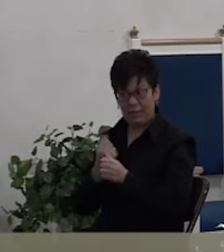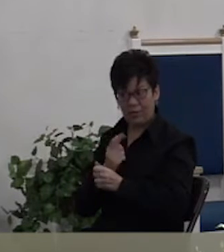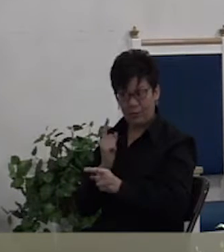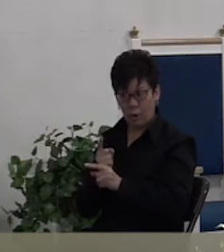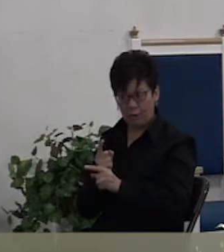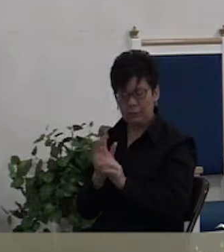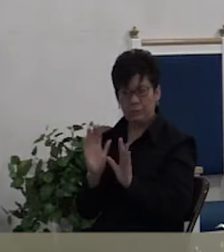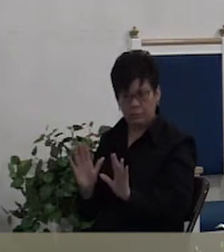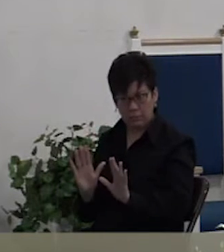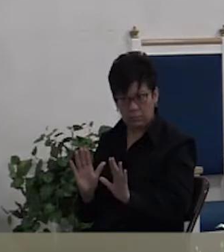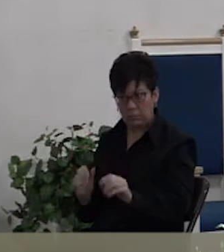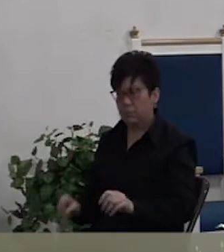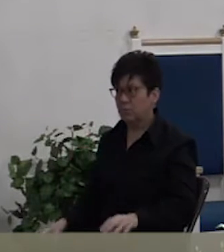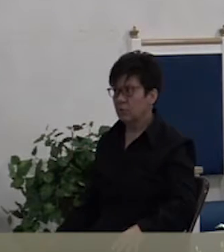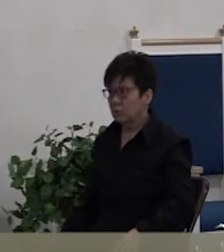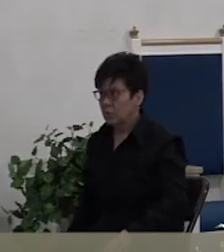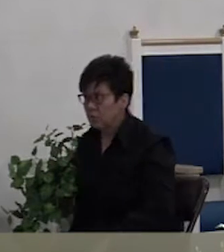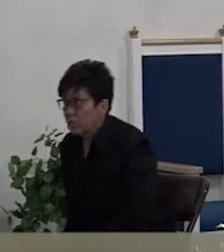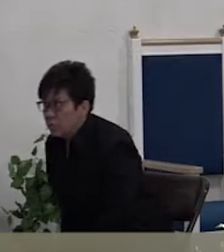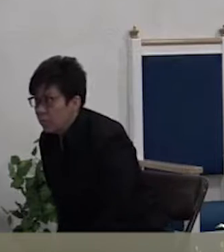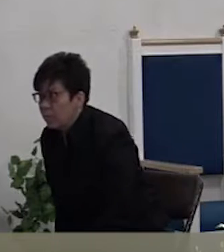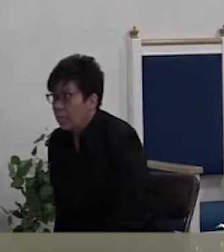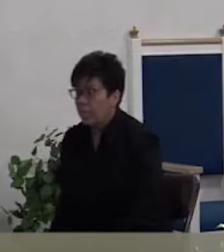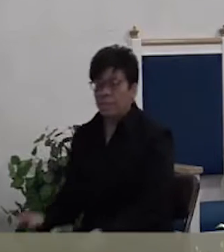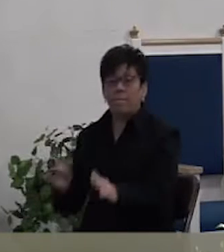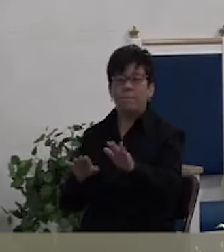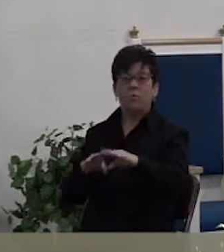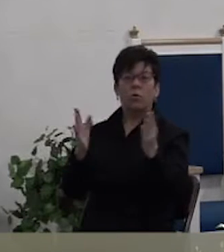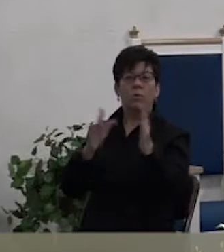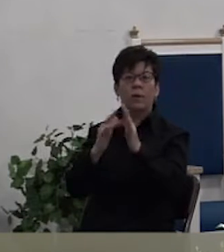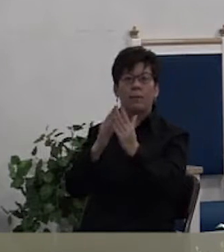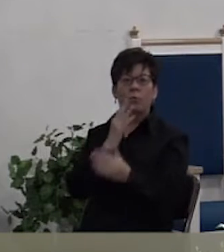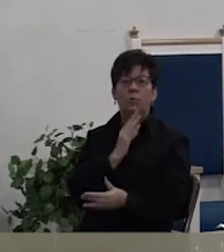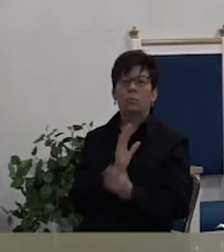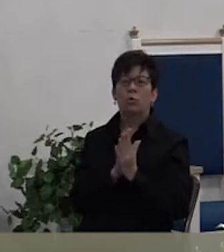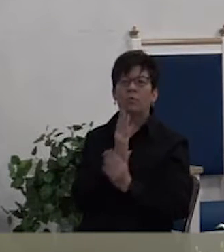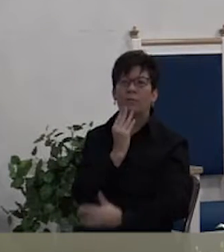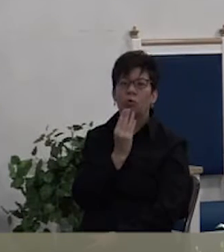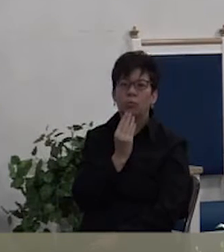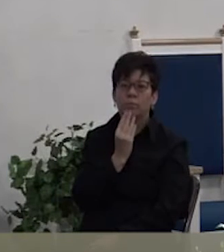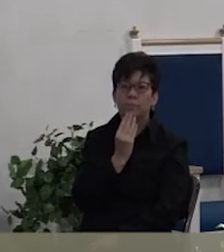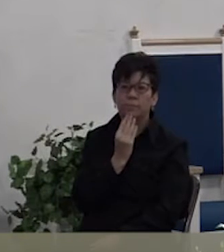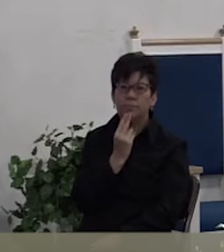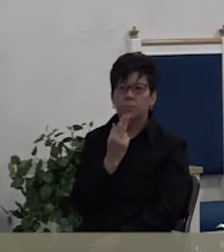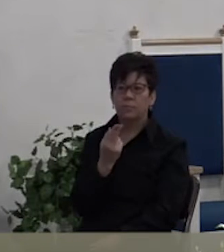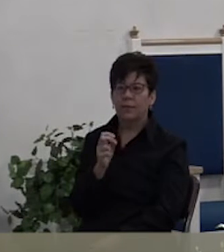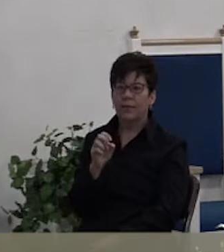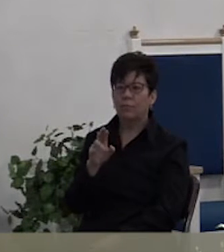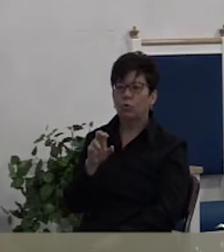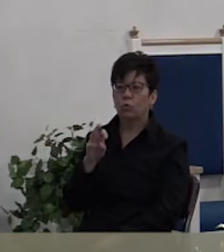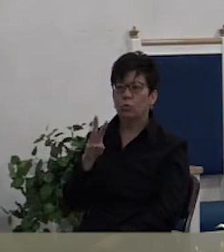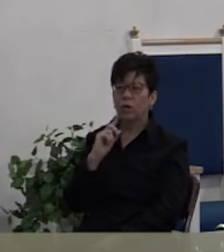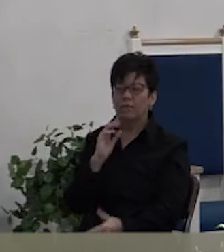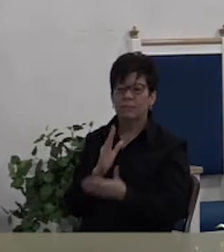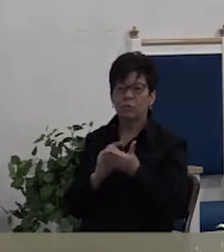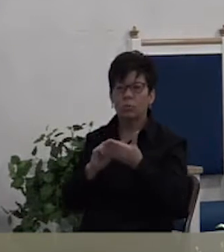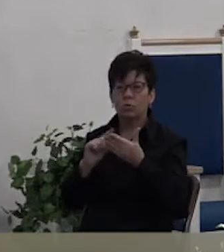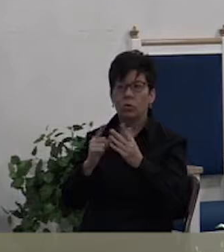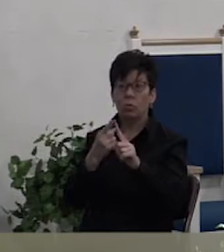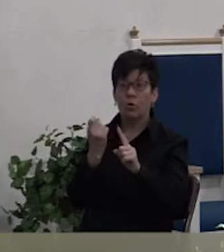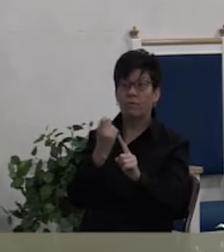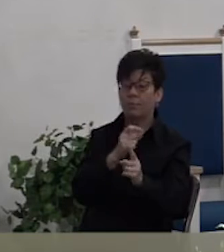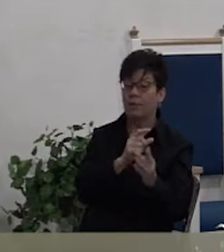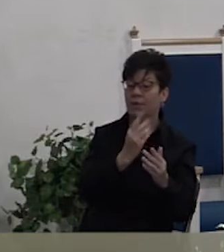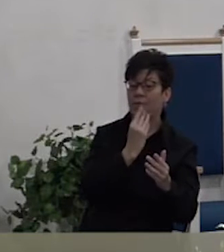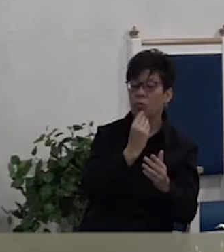right. If you open your Bibles to the book of Hebrews, I have a couple of scriptures, one in the book of Hebrews,